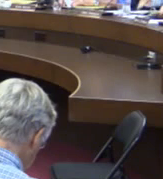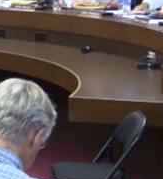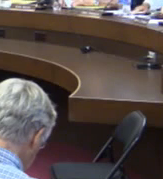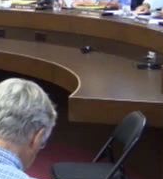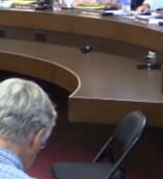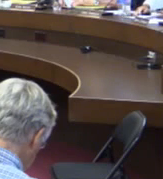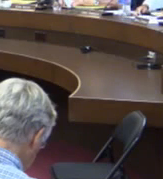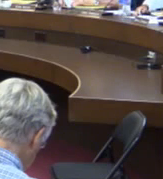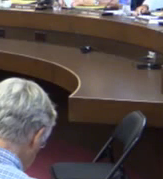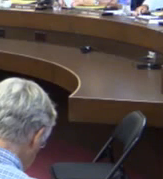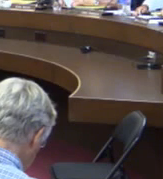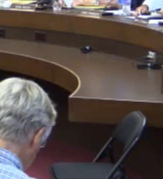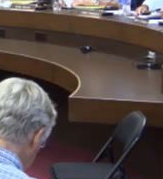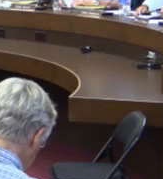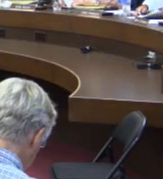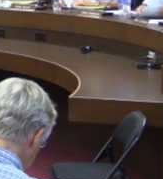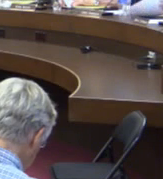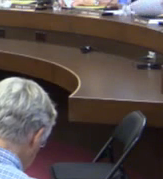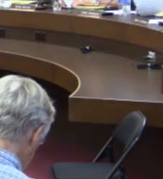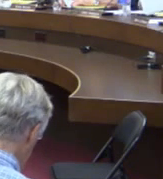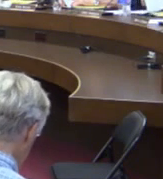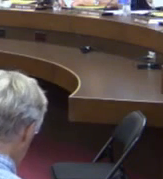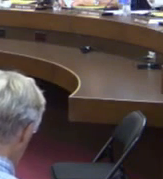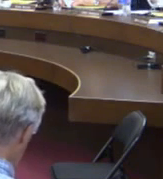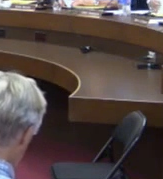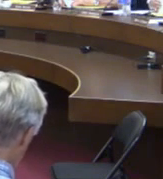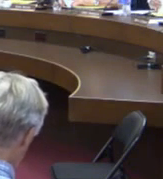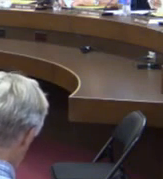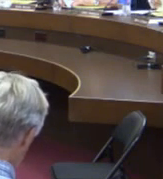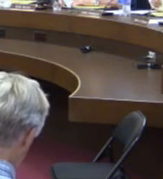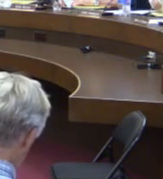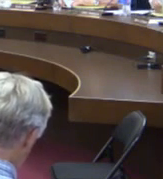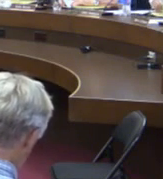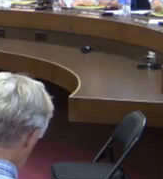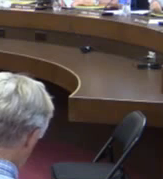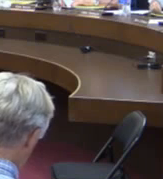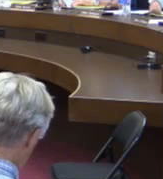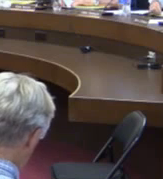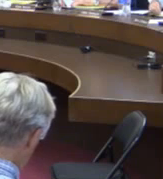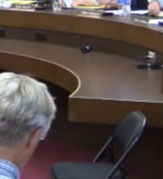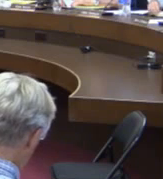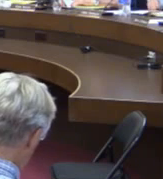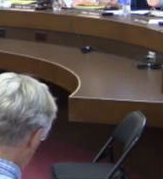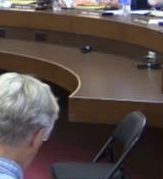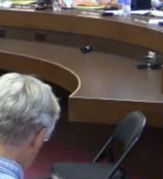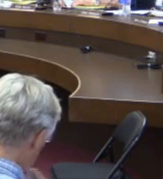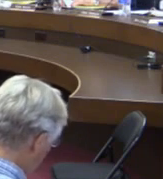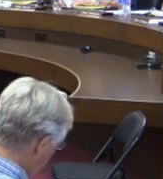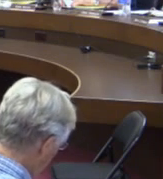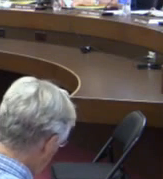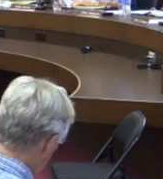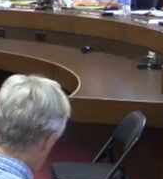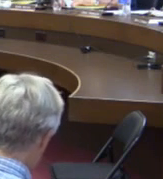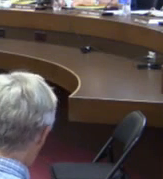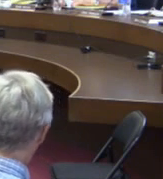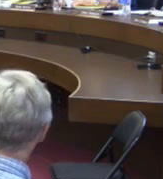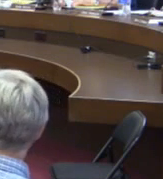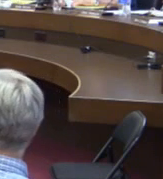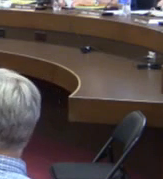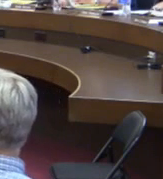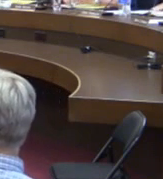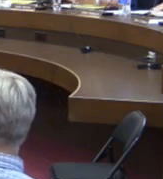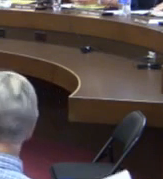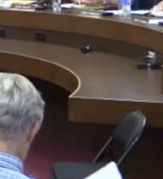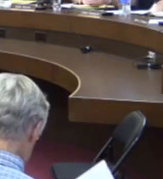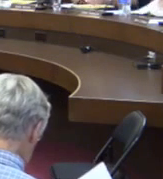2016-06. Megan, would you please poll the board? Trustee Zumwalt. Aye. Trustee Cardozo. Aye. Trustee Mann. Aye. Trustee Sherman. Aye. Trustee